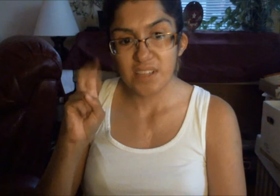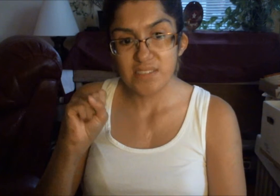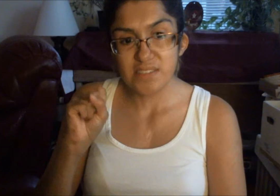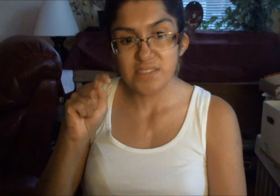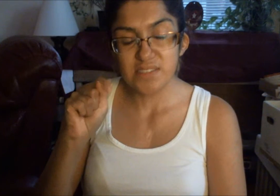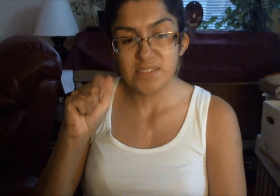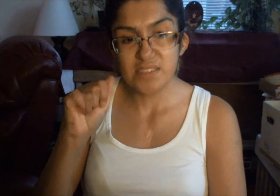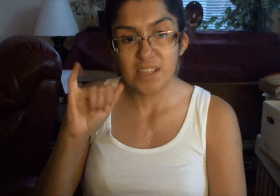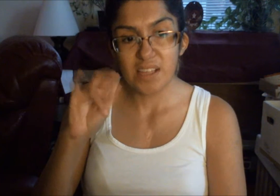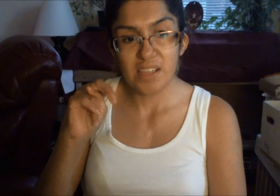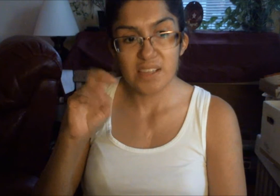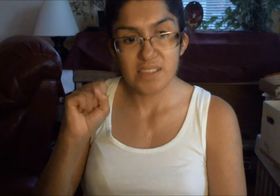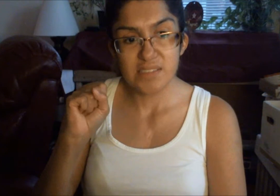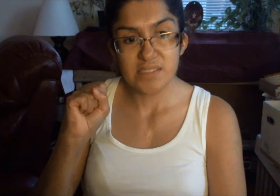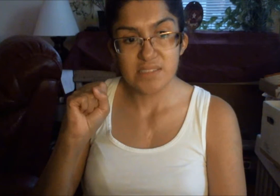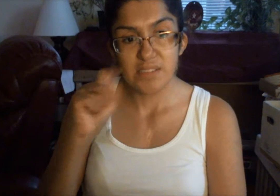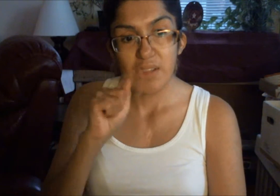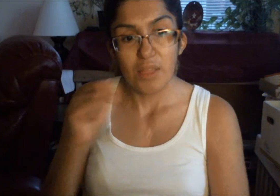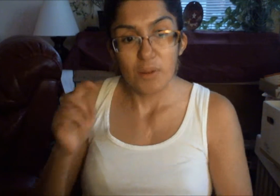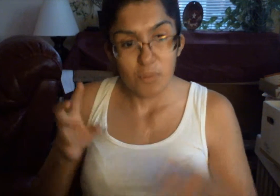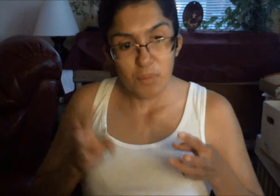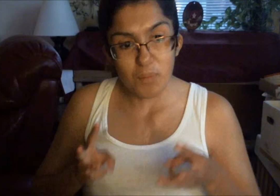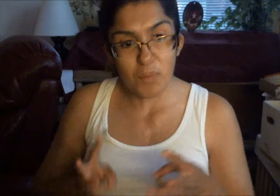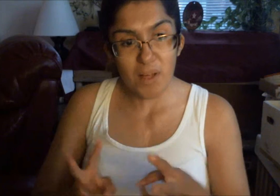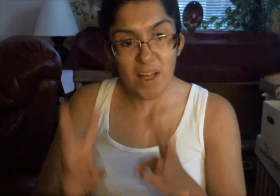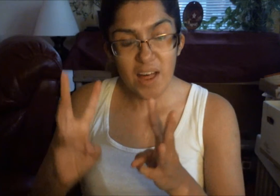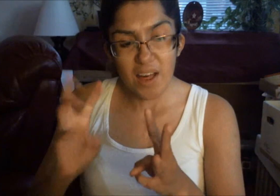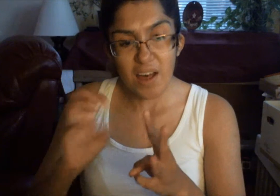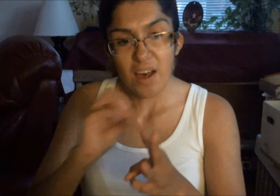This Friday through Sunday. That's one crispy and cool deal. Buttermilk.